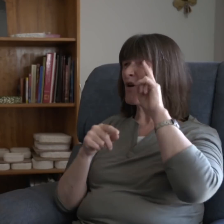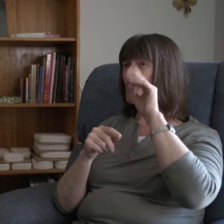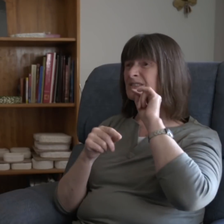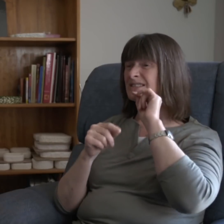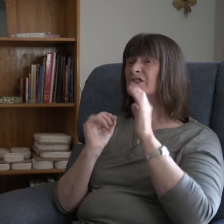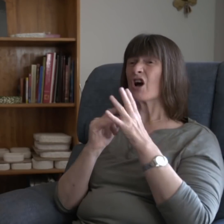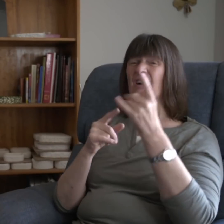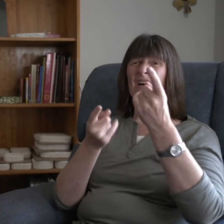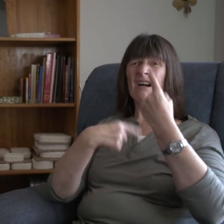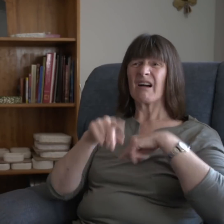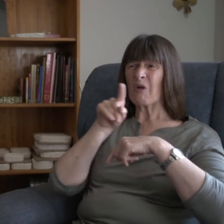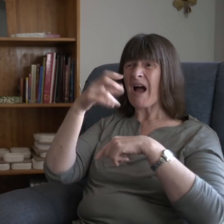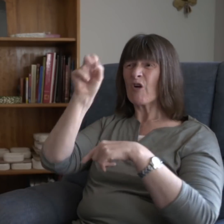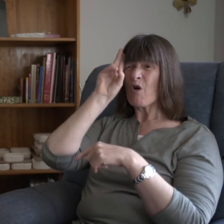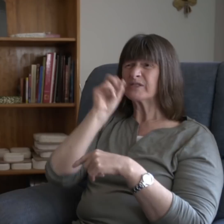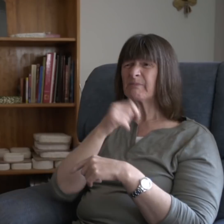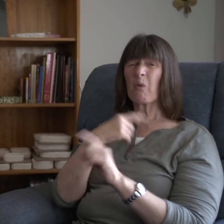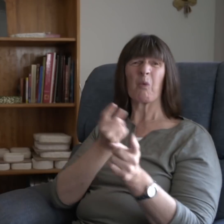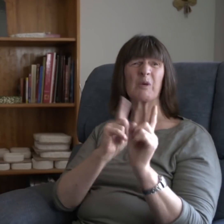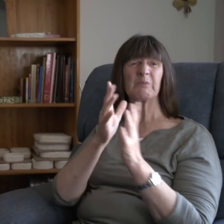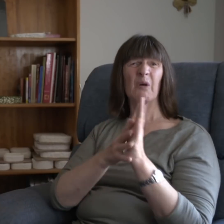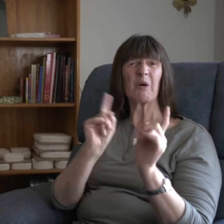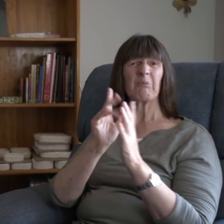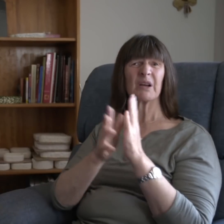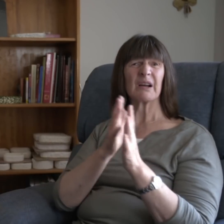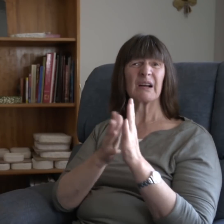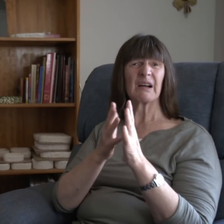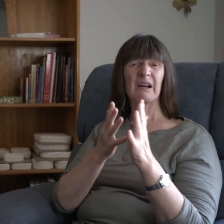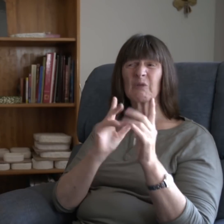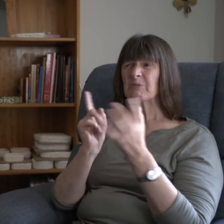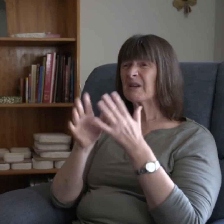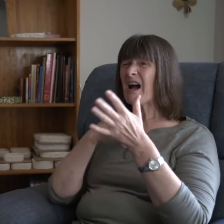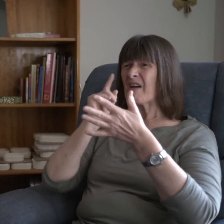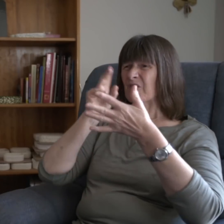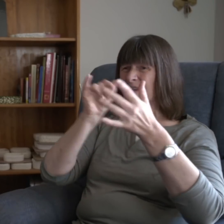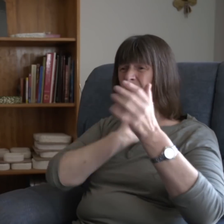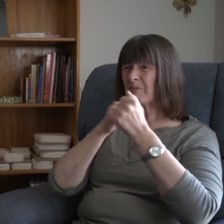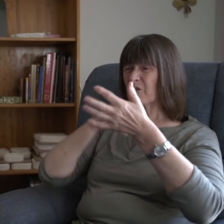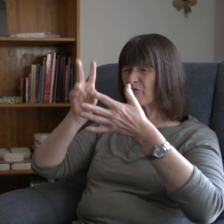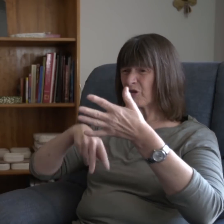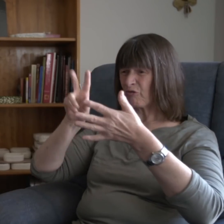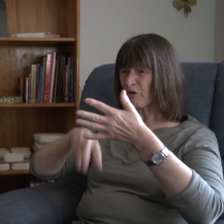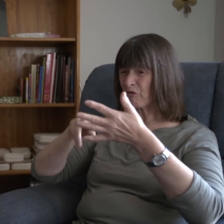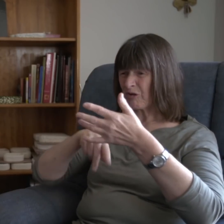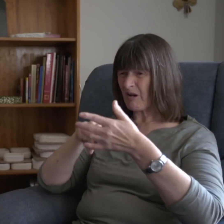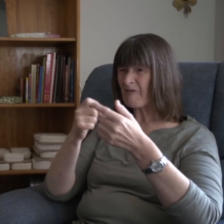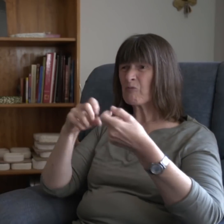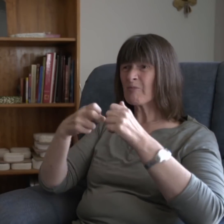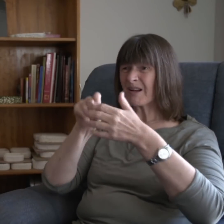help, and they knew about Usher's syndrome. And they said to me, you've got Usher's. And I said, what does that mean? So they gave me some information to